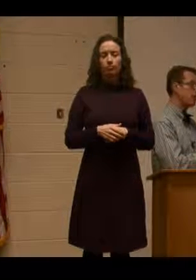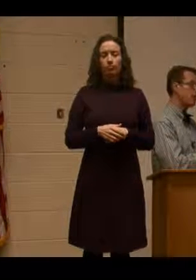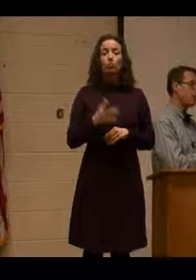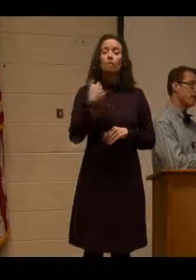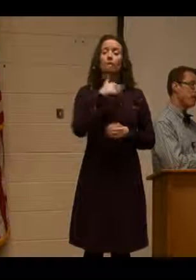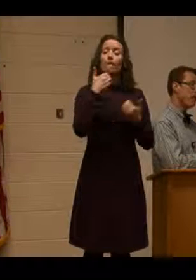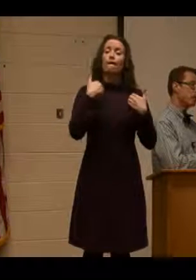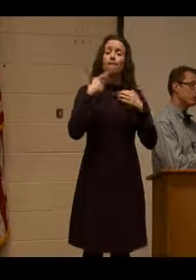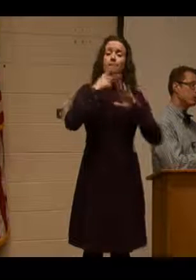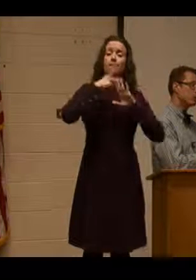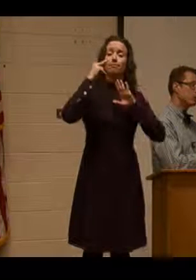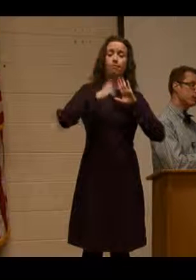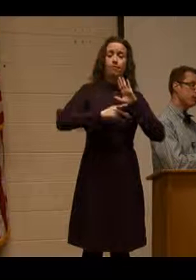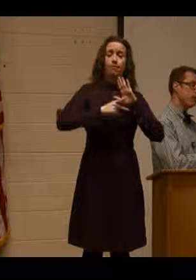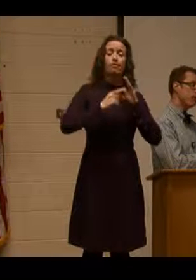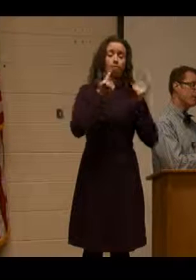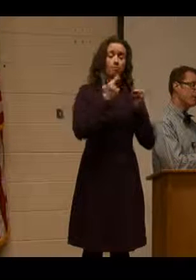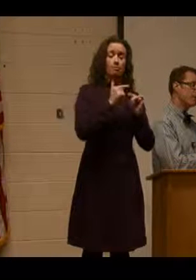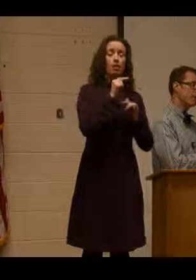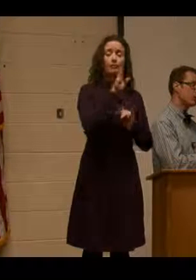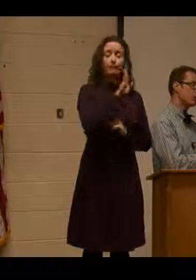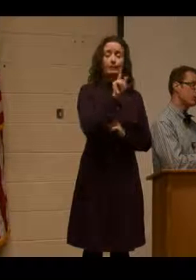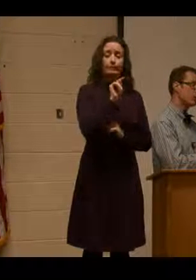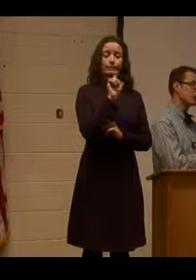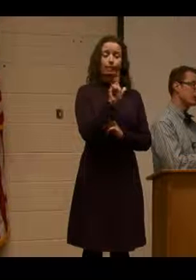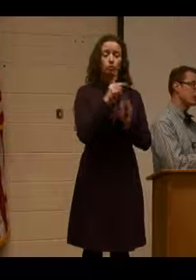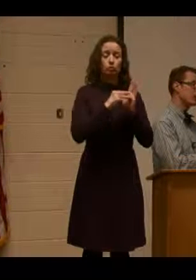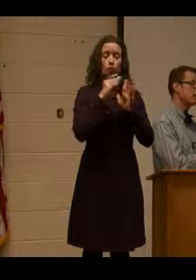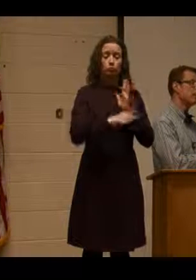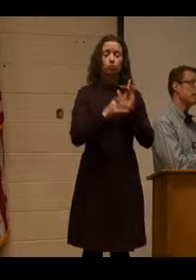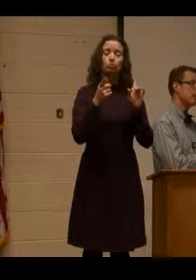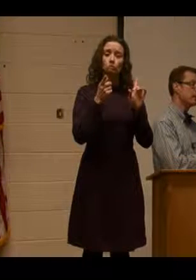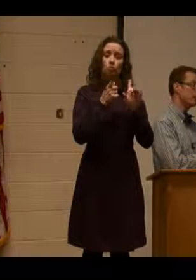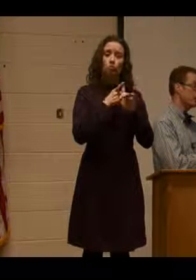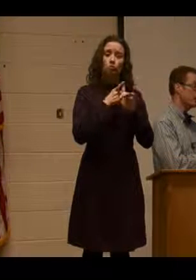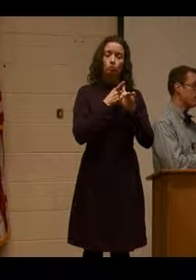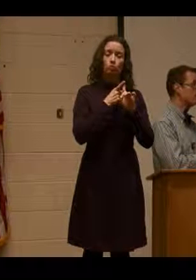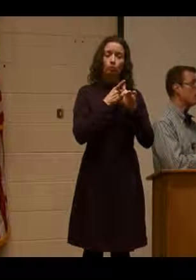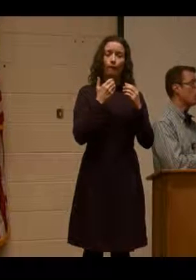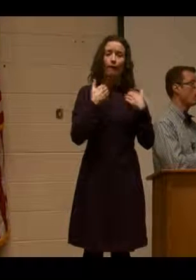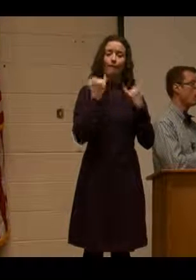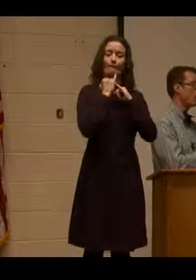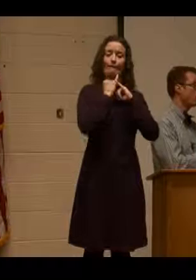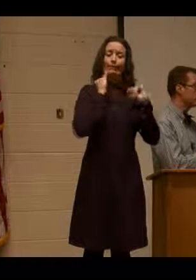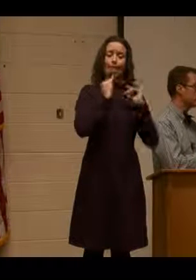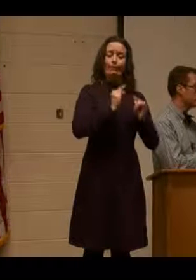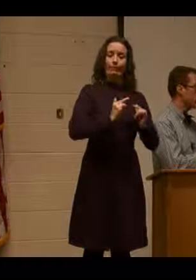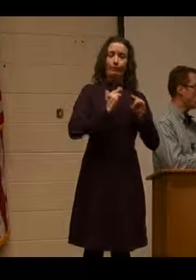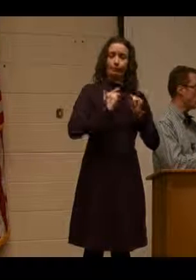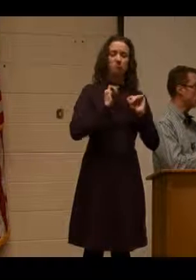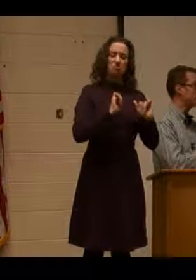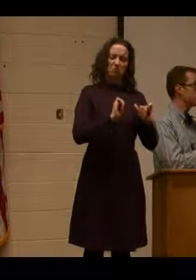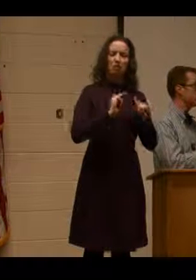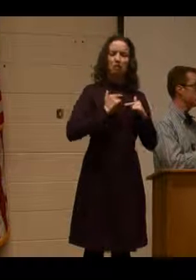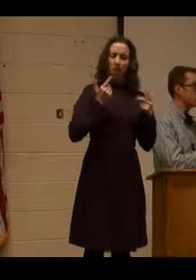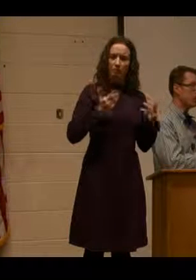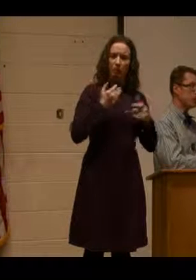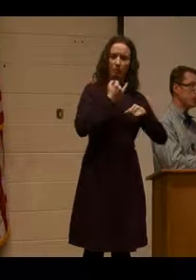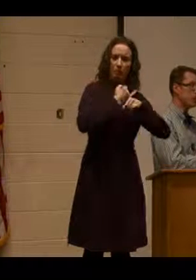to Life students to experience independent living through our apartments on campus and then our apartments off